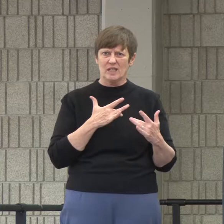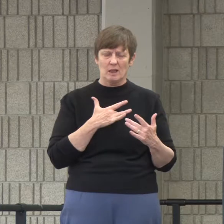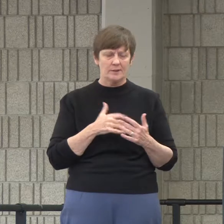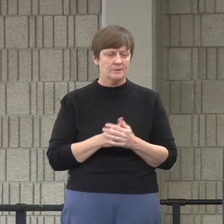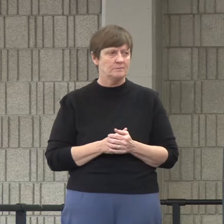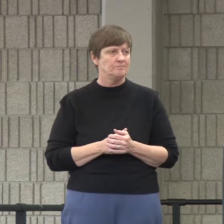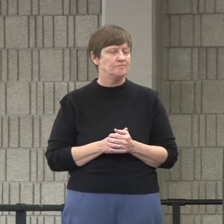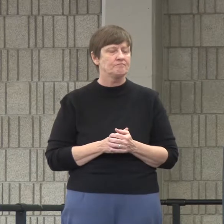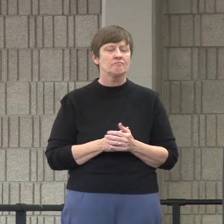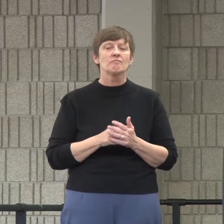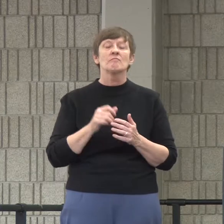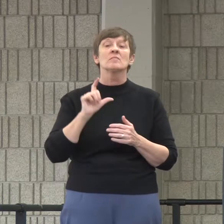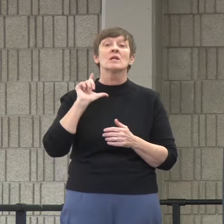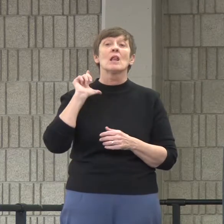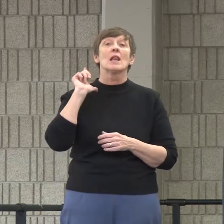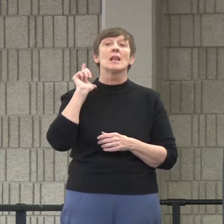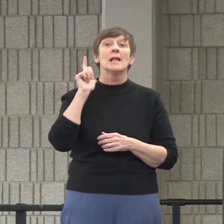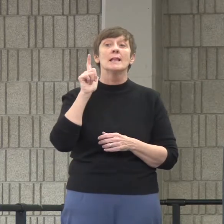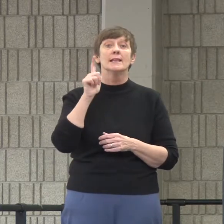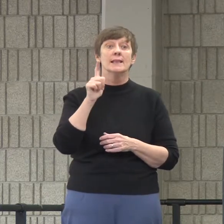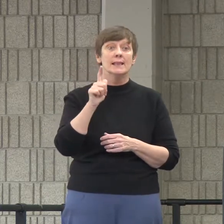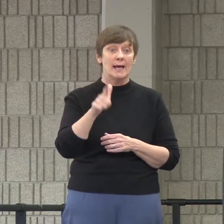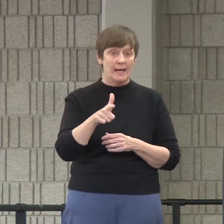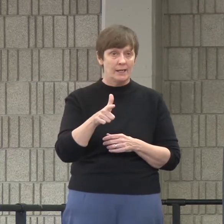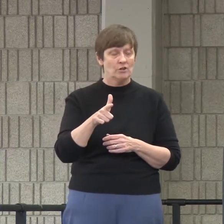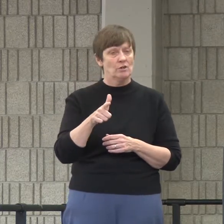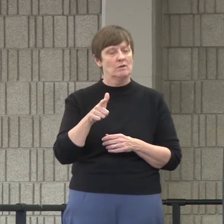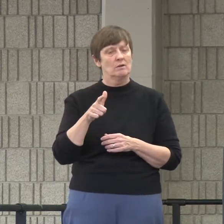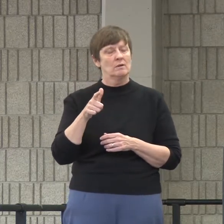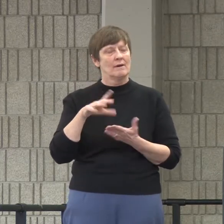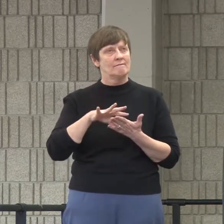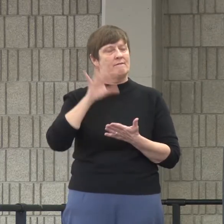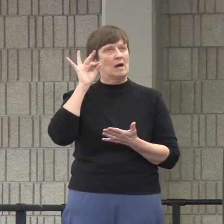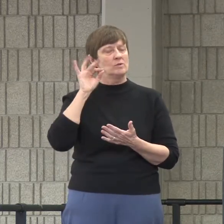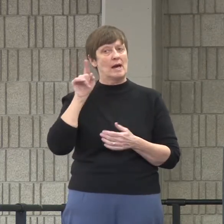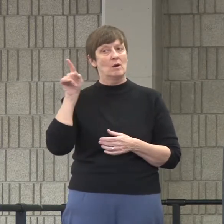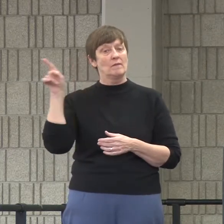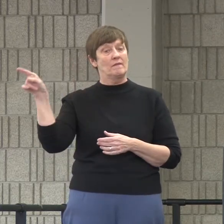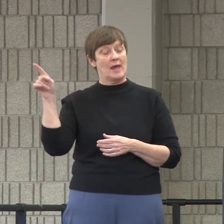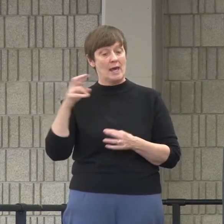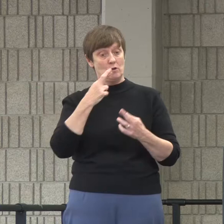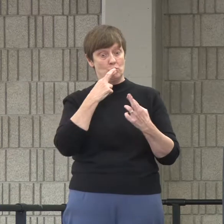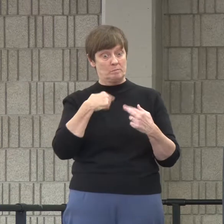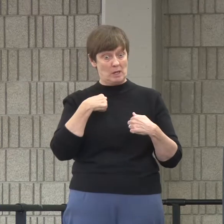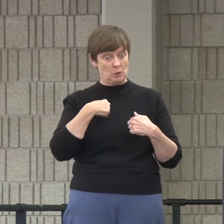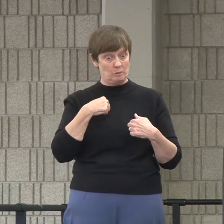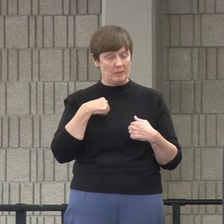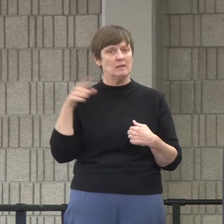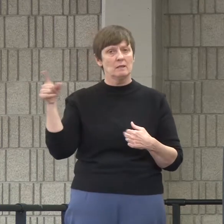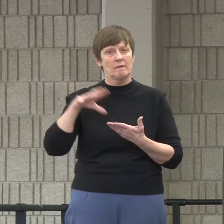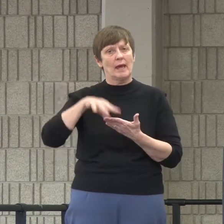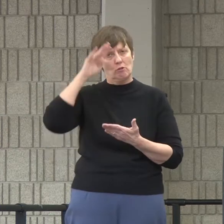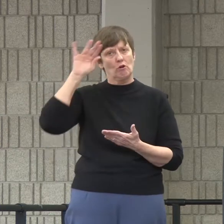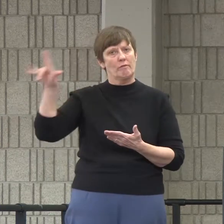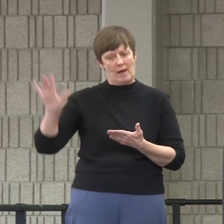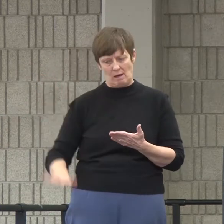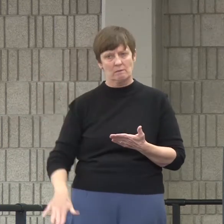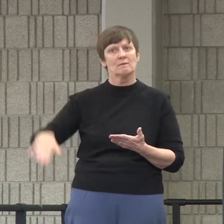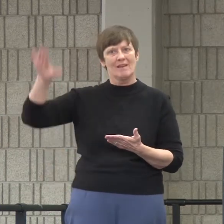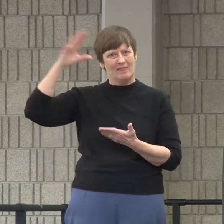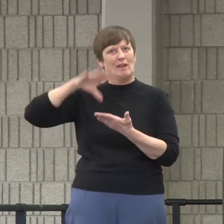I later learned that the reactions to me were learned. As we know, children learn to fear others.